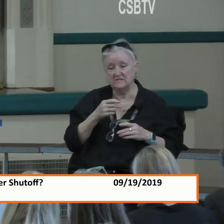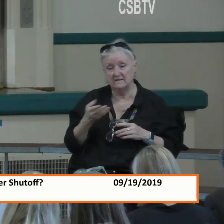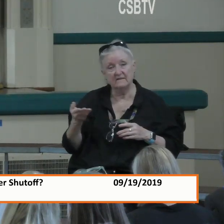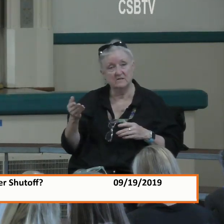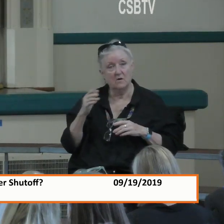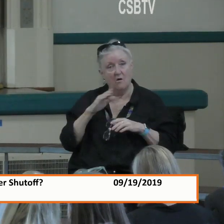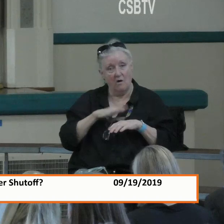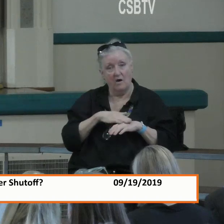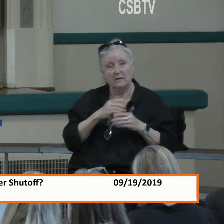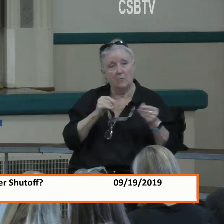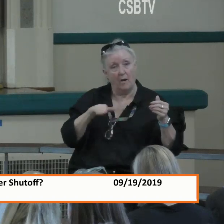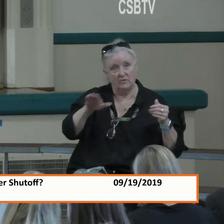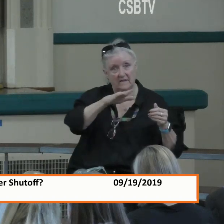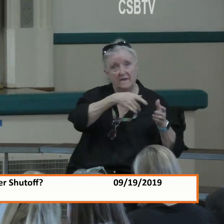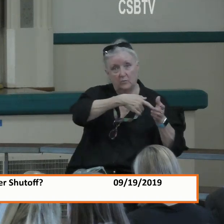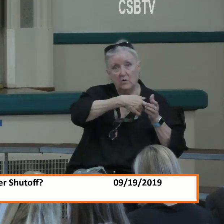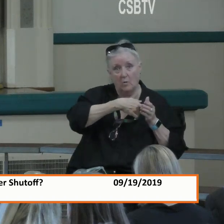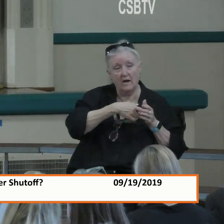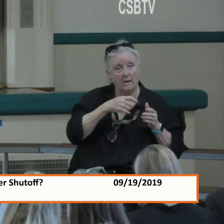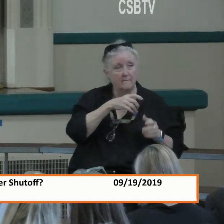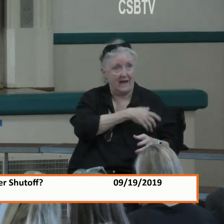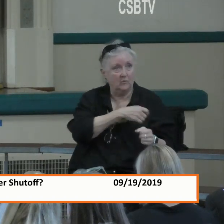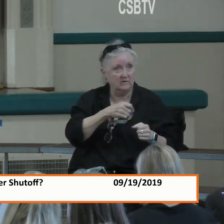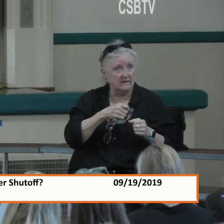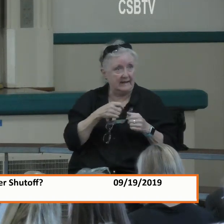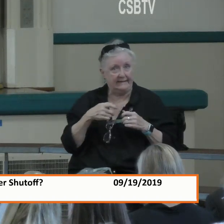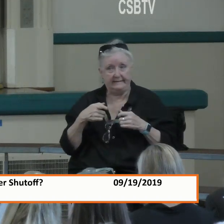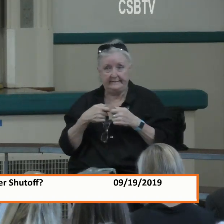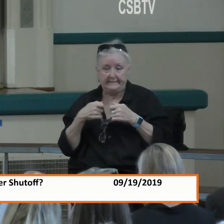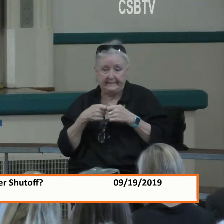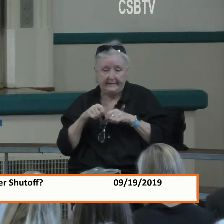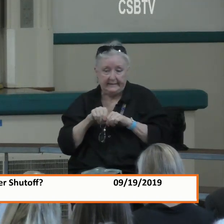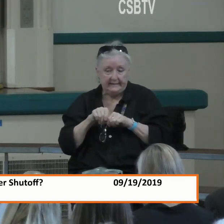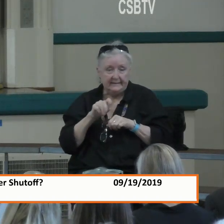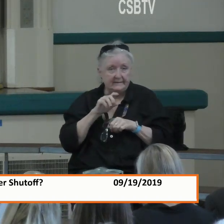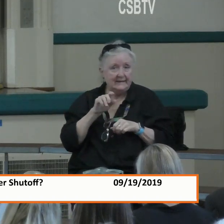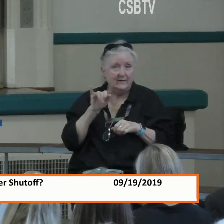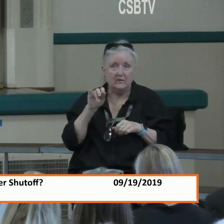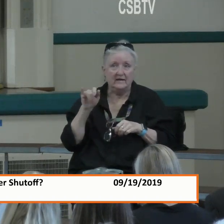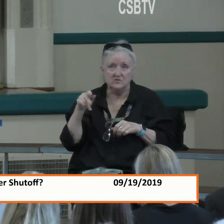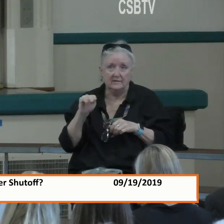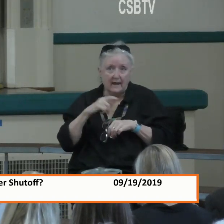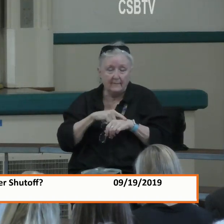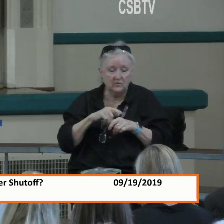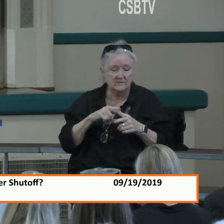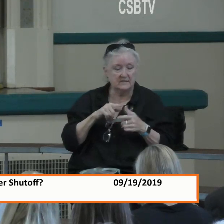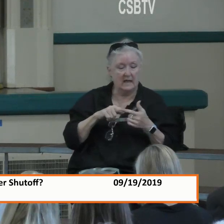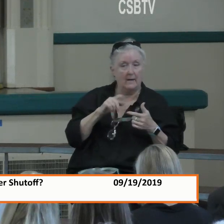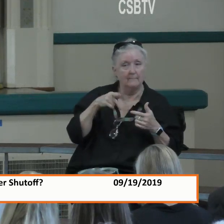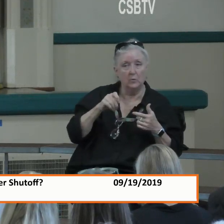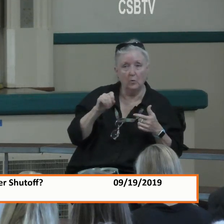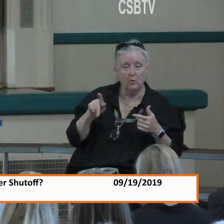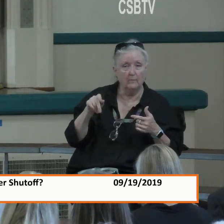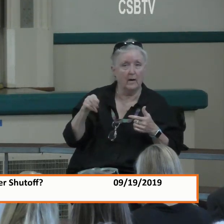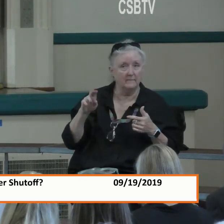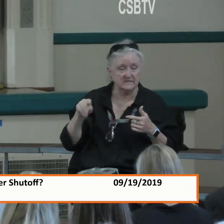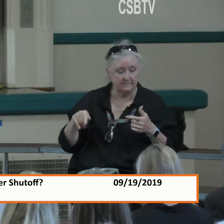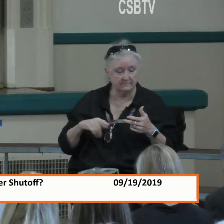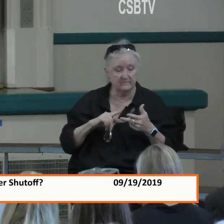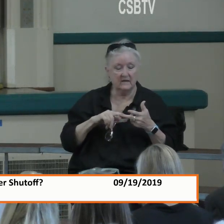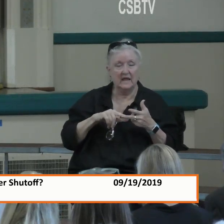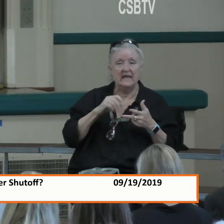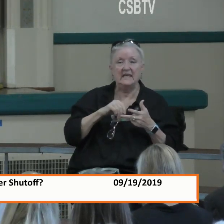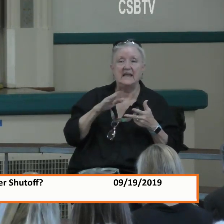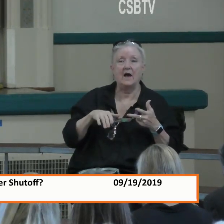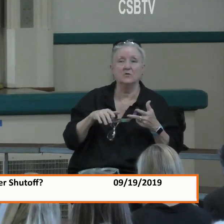that require power, such as irrigation timers, pool pumps, in-house water treatment systems, or